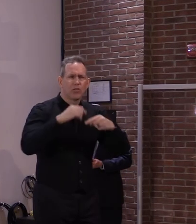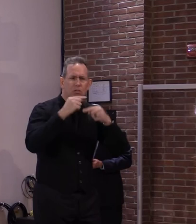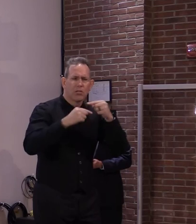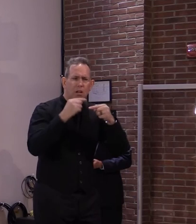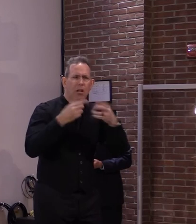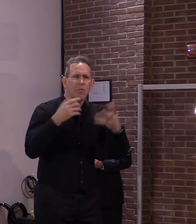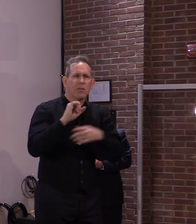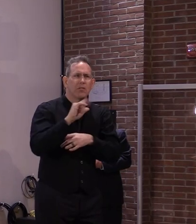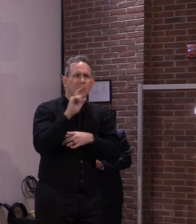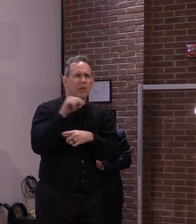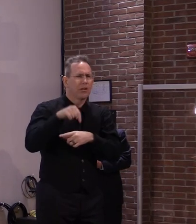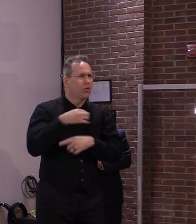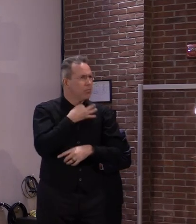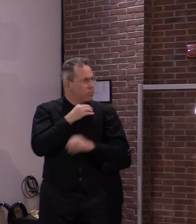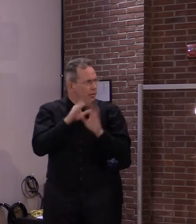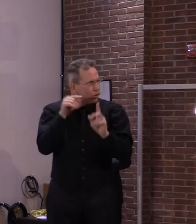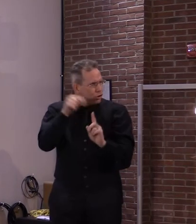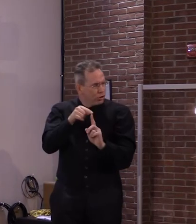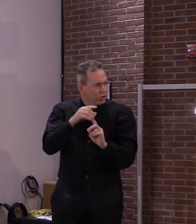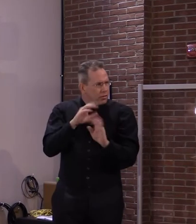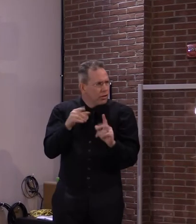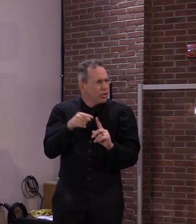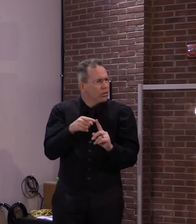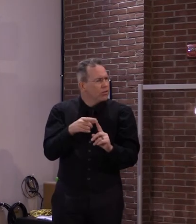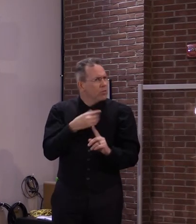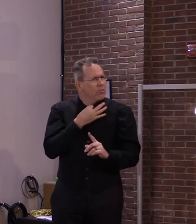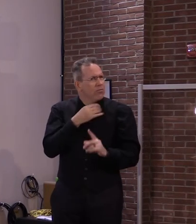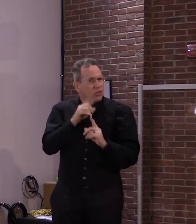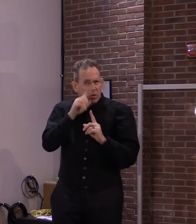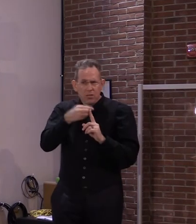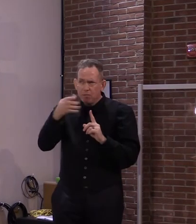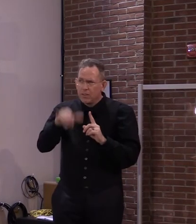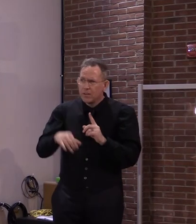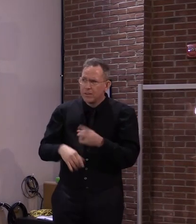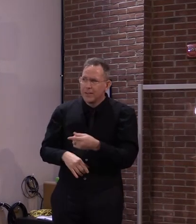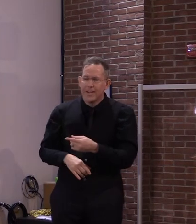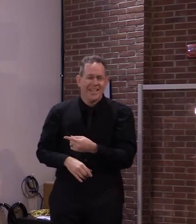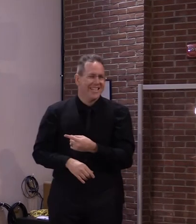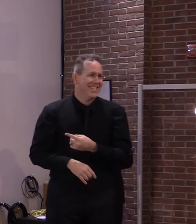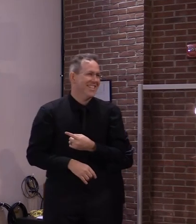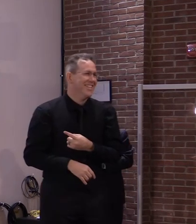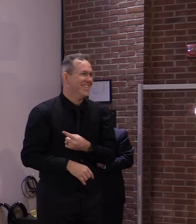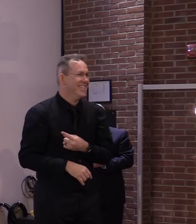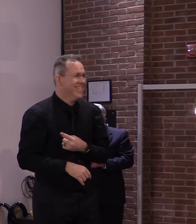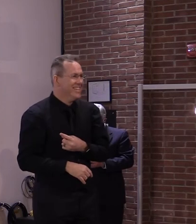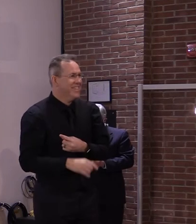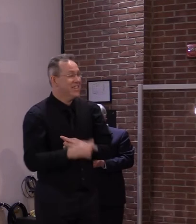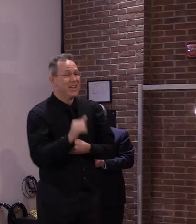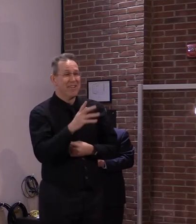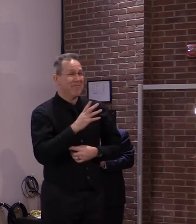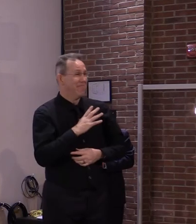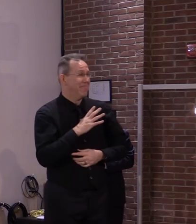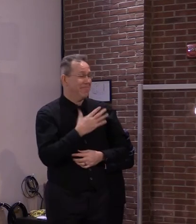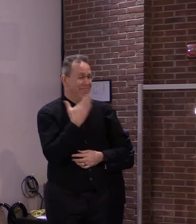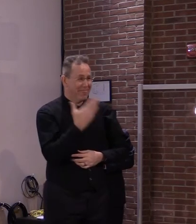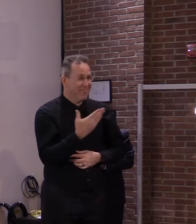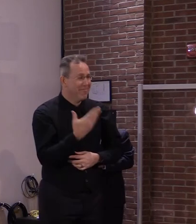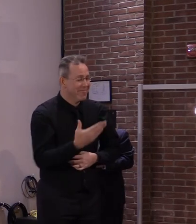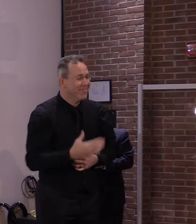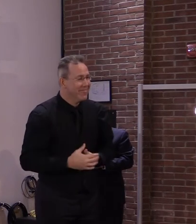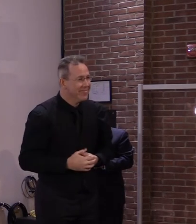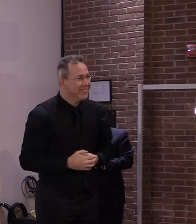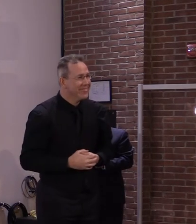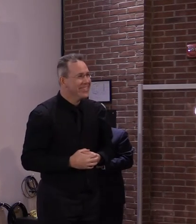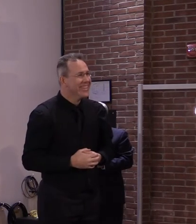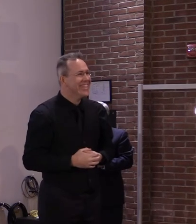i'm expressing that clearly and you are you are in a way it's understandable um so i feel like steve